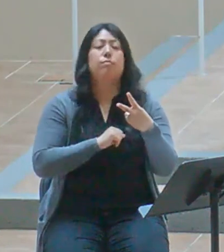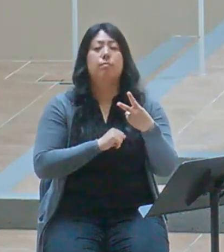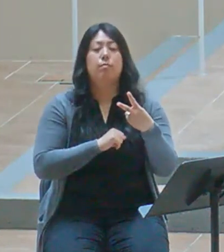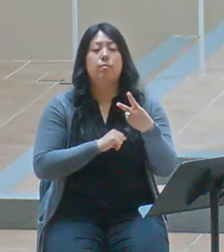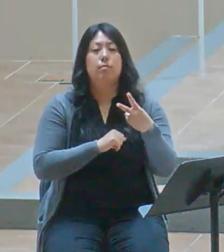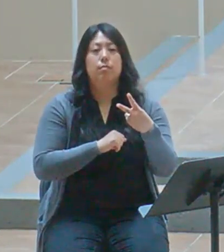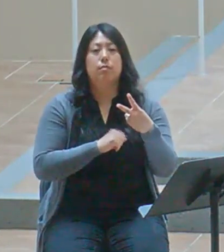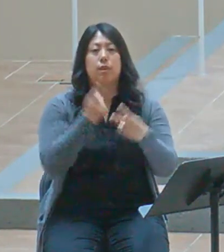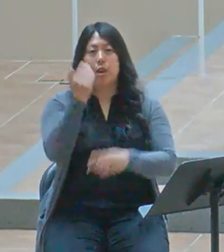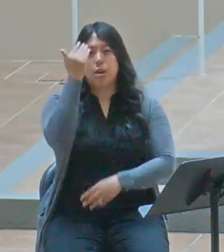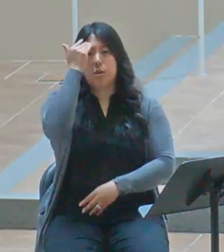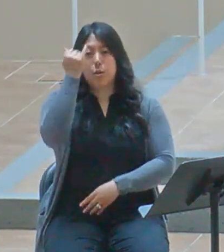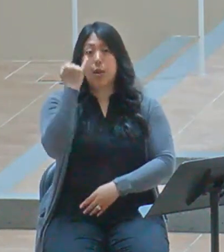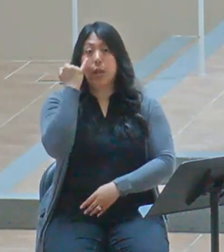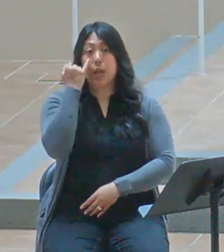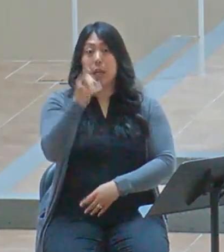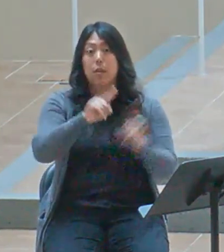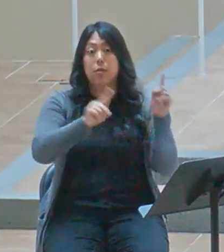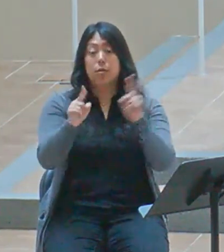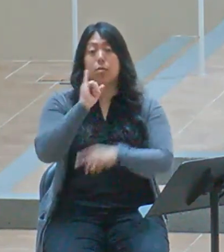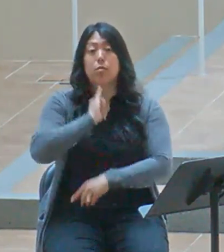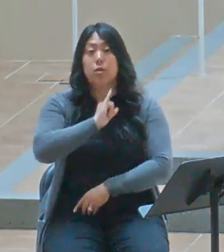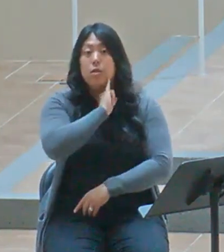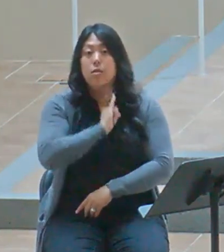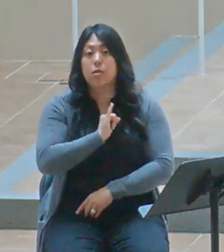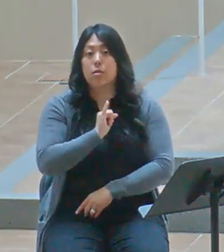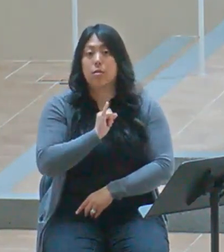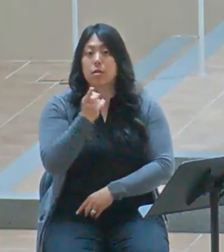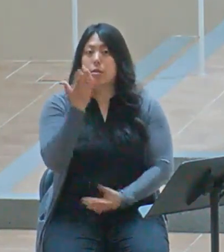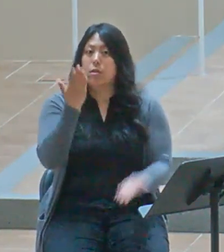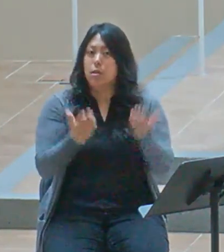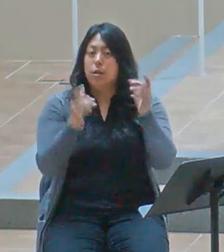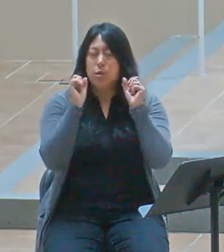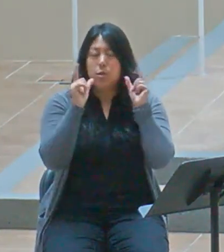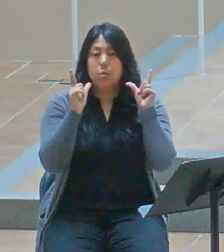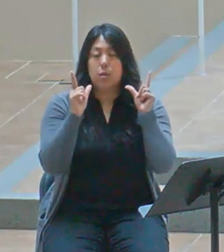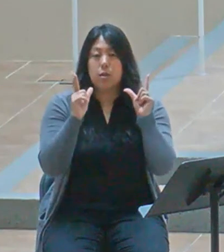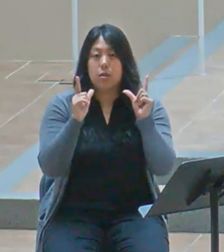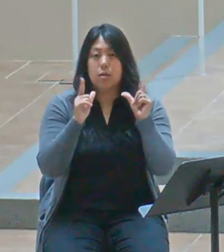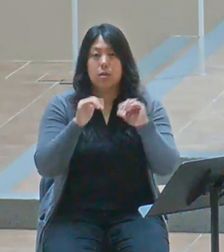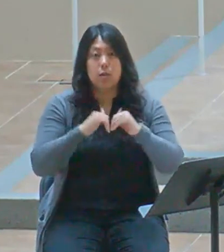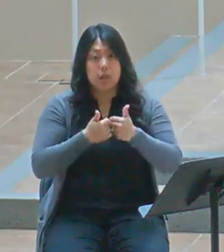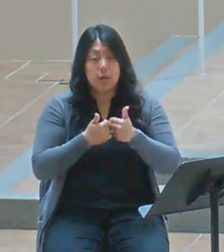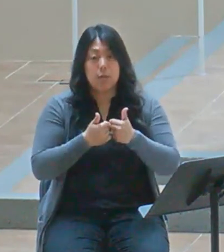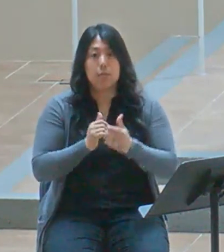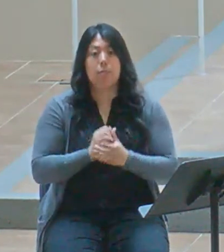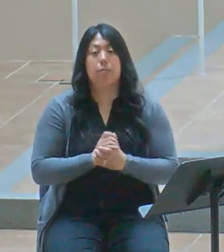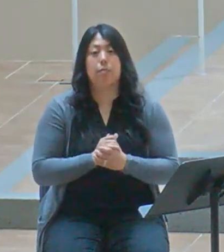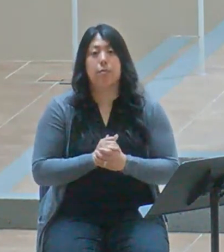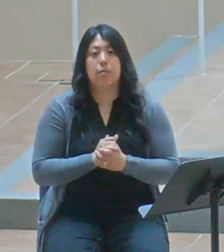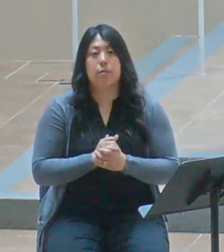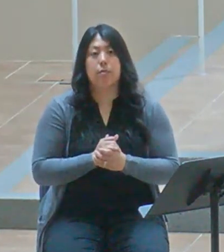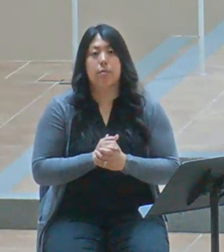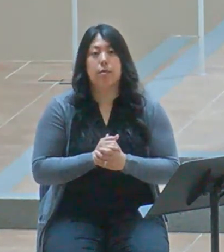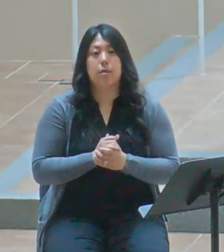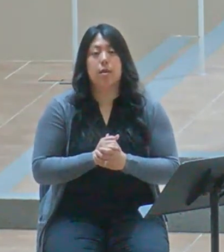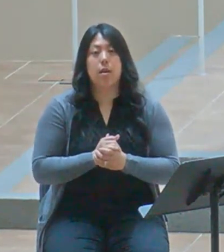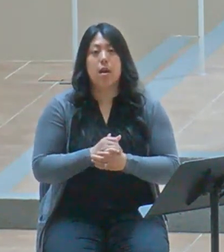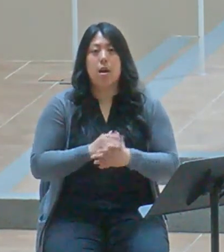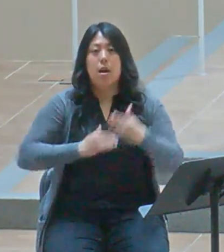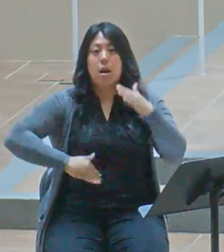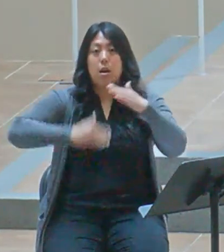know that if you go to Israel, you may be a bit surprised to find that there are, my